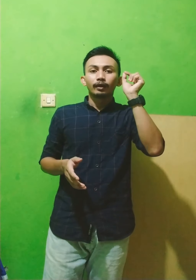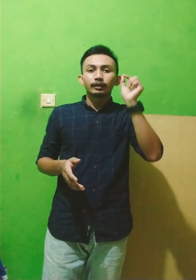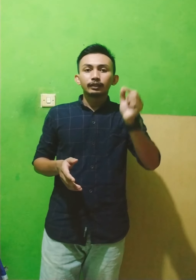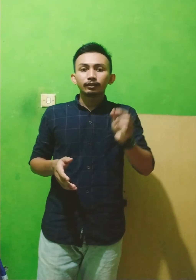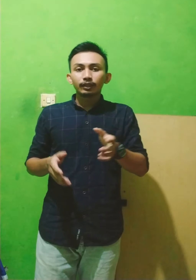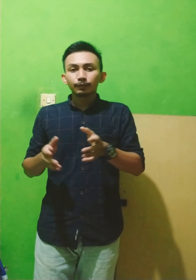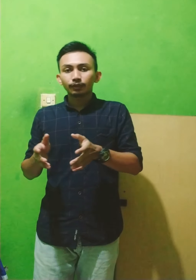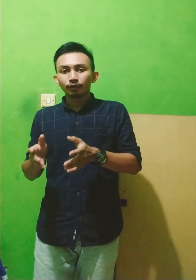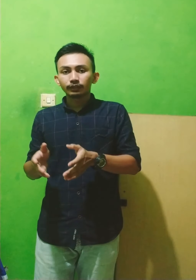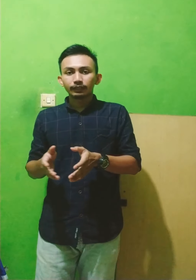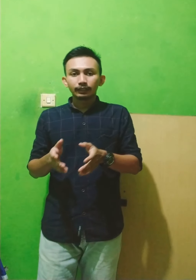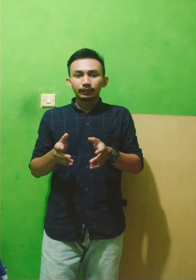a clipper closing